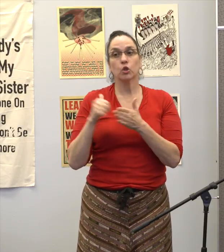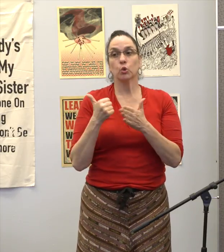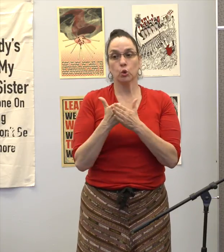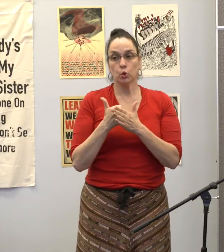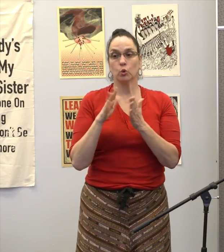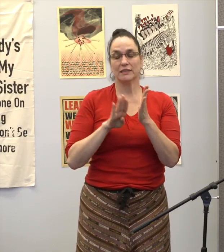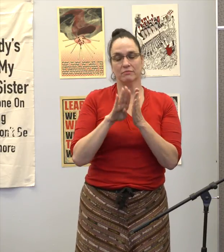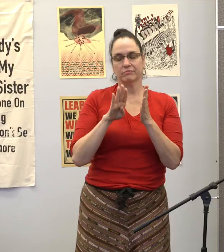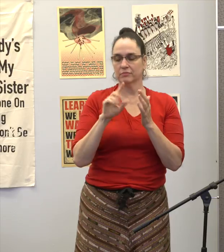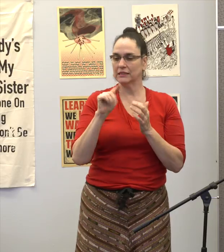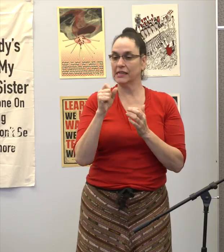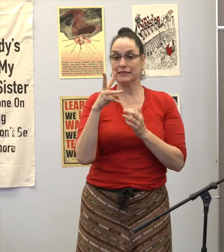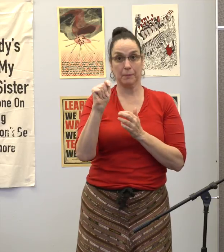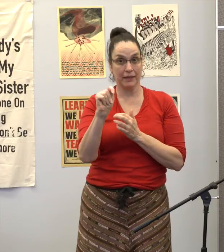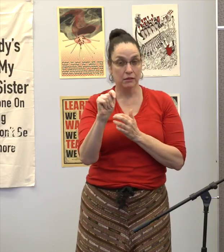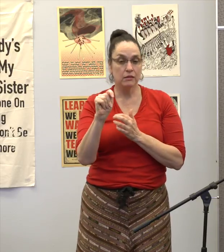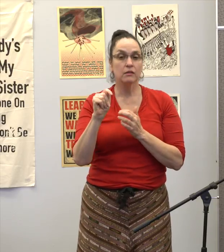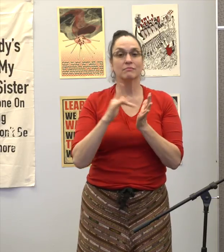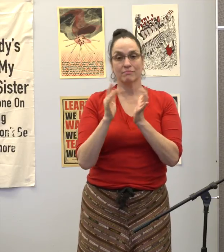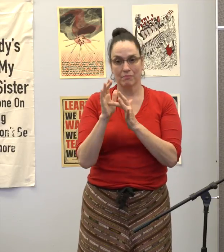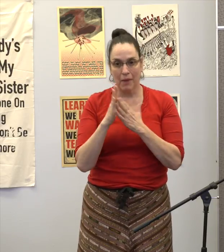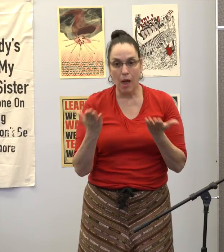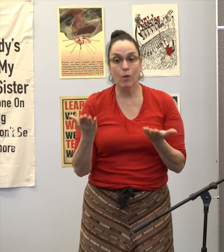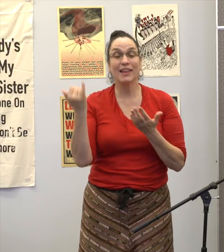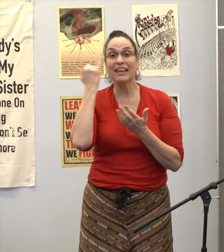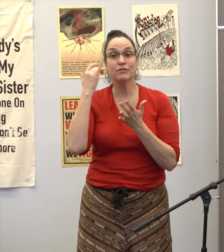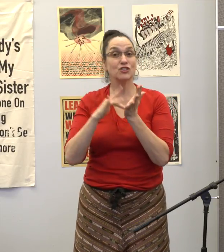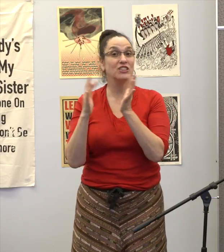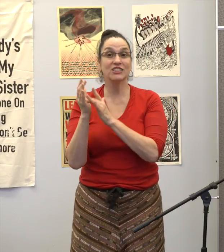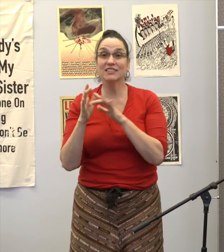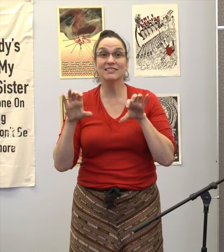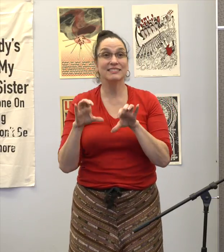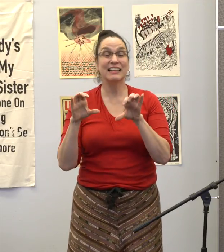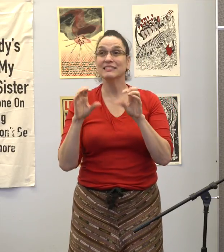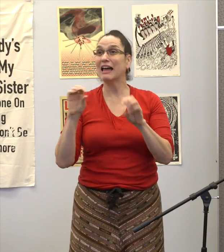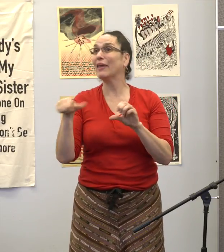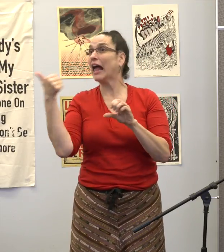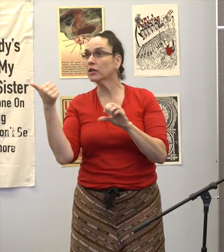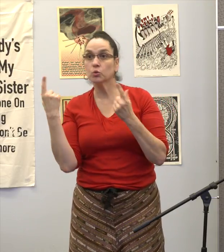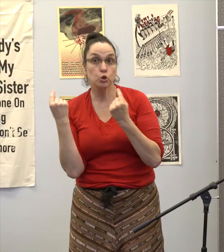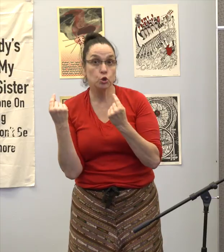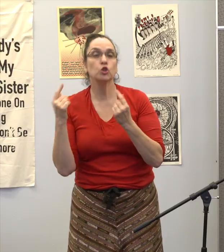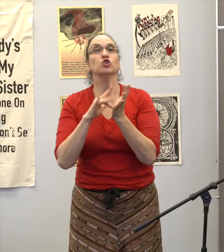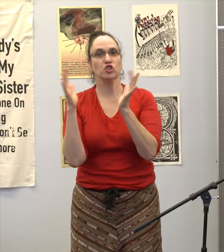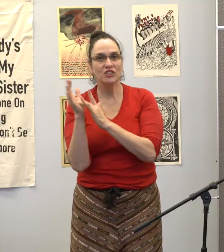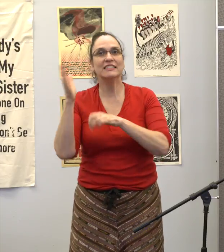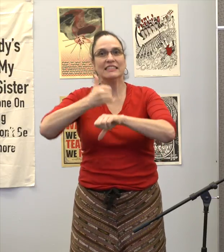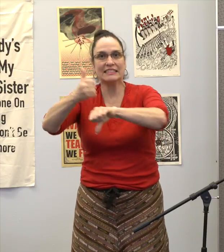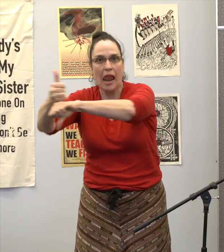if Jesus did anything, he set up free health clinics.